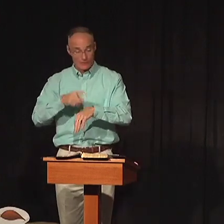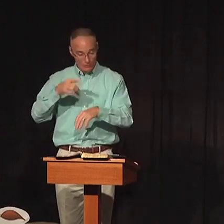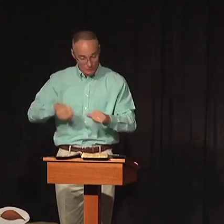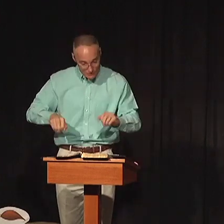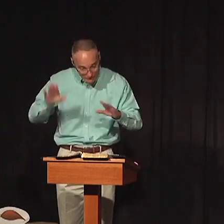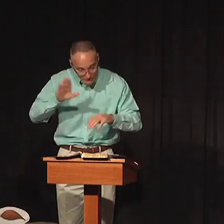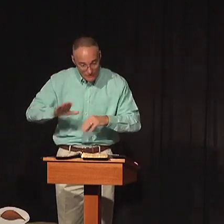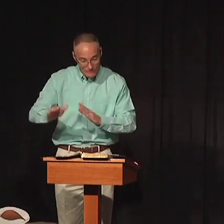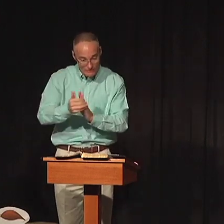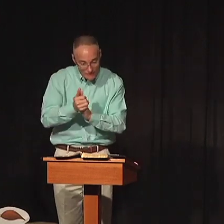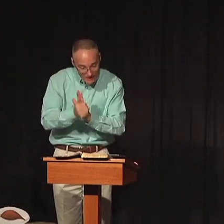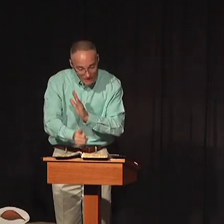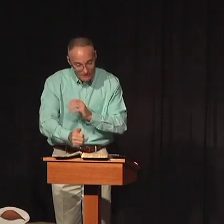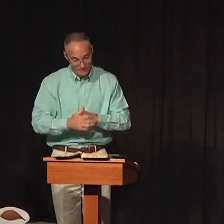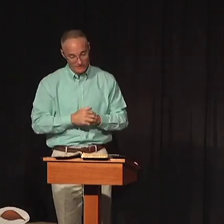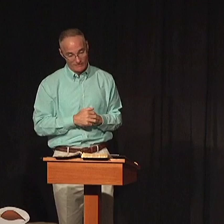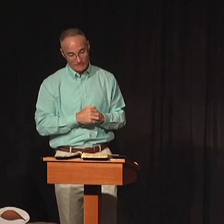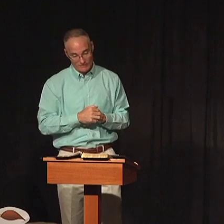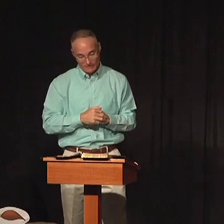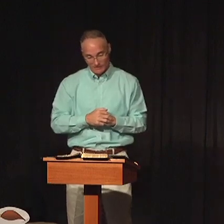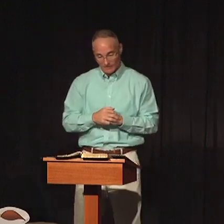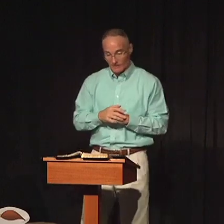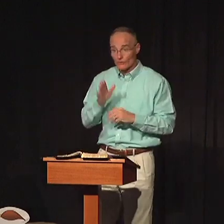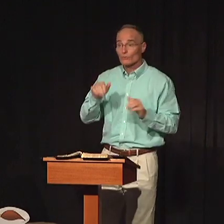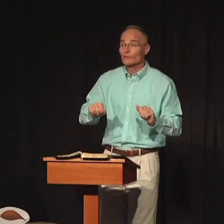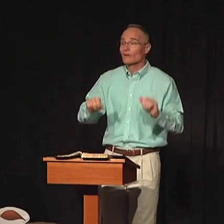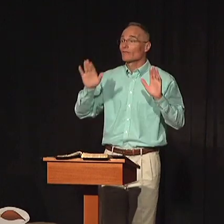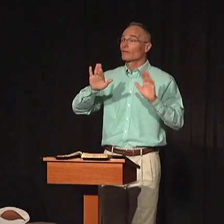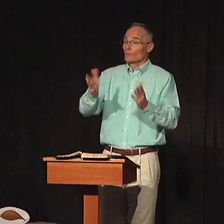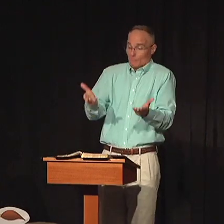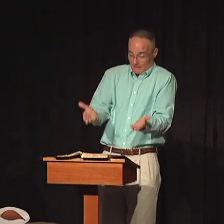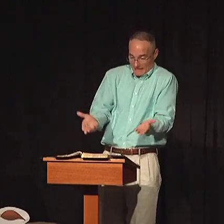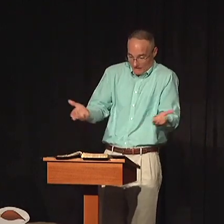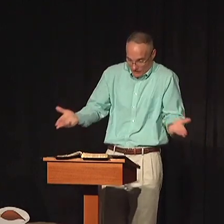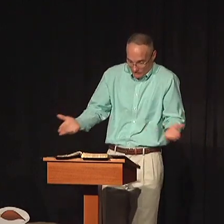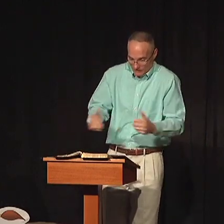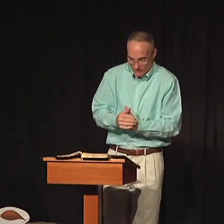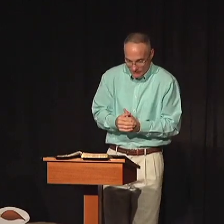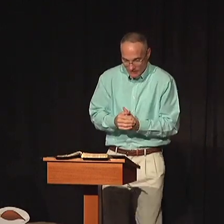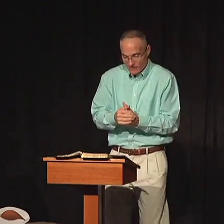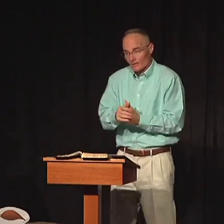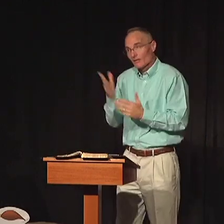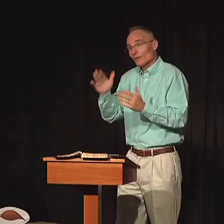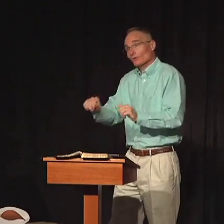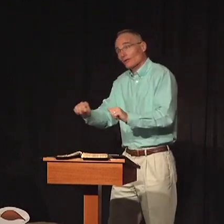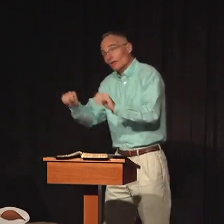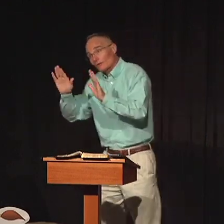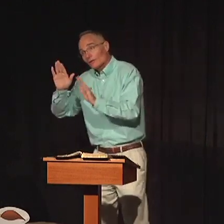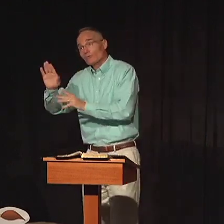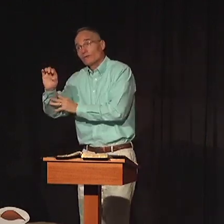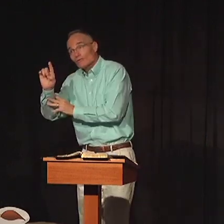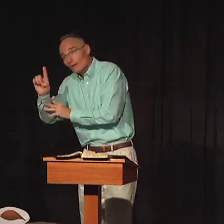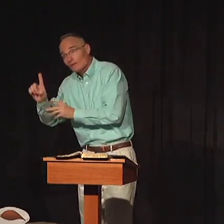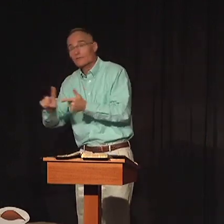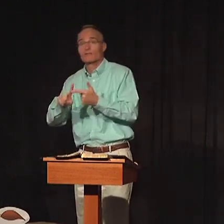time. You will sacrifice your talents. You will sacrifice your resources. You will sacrifice